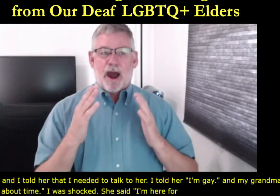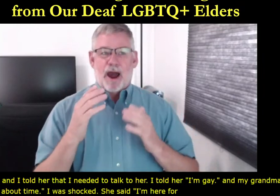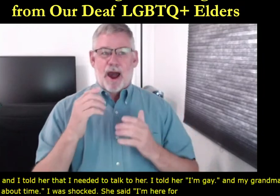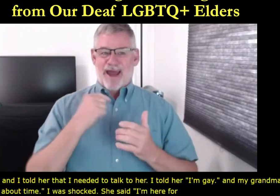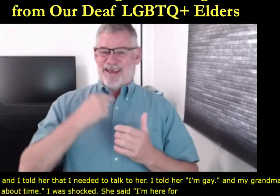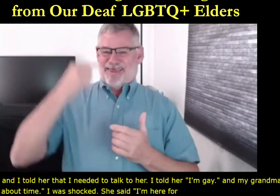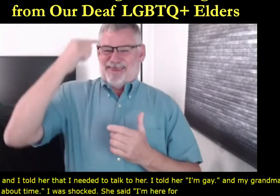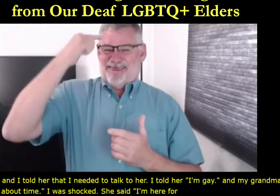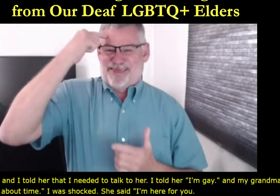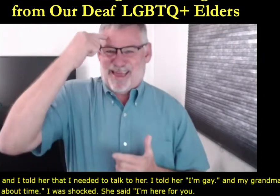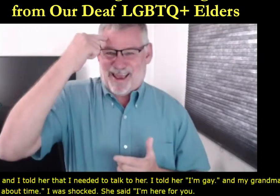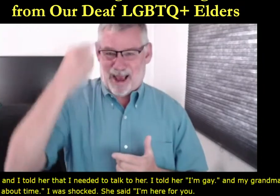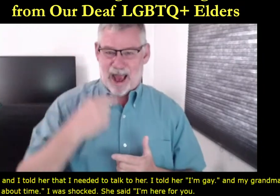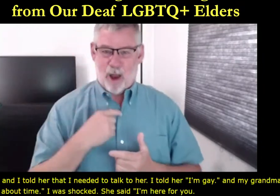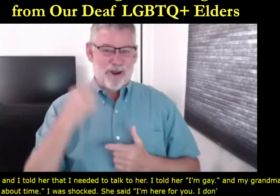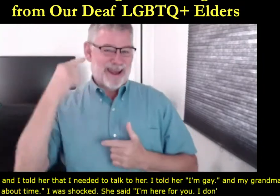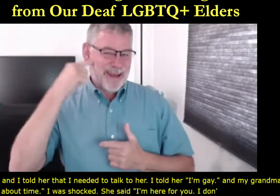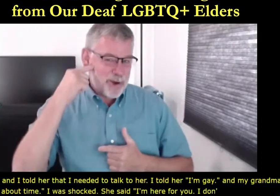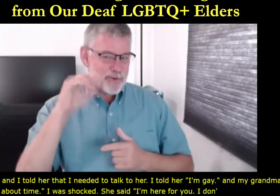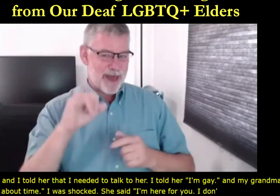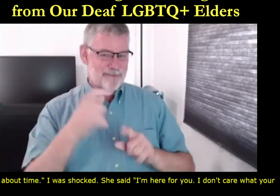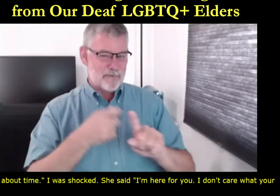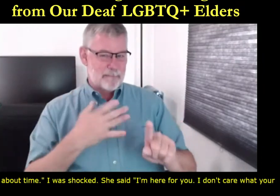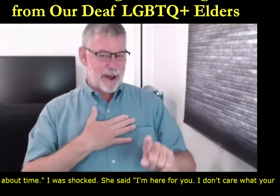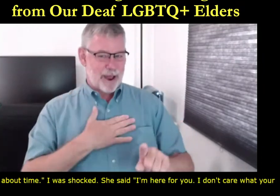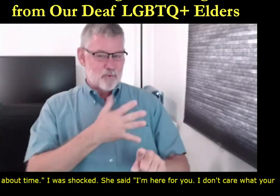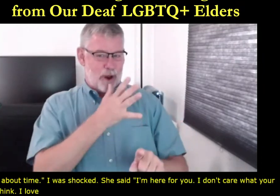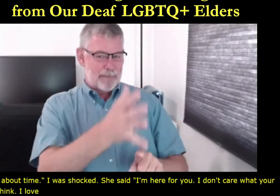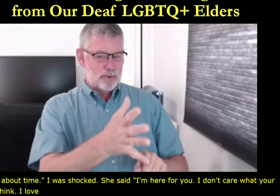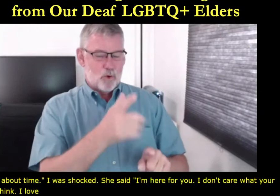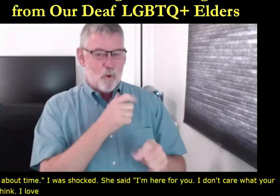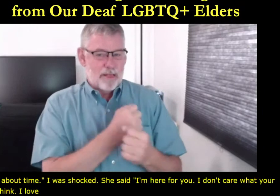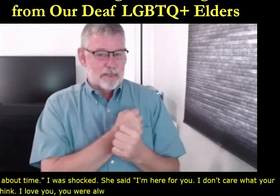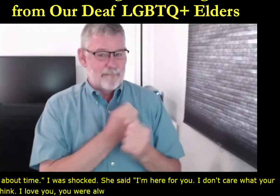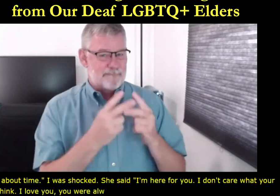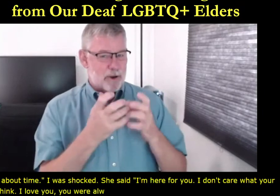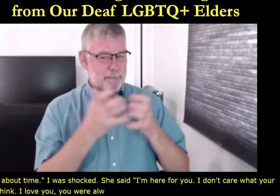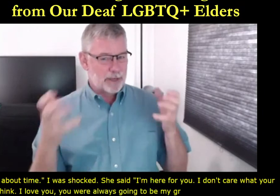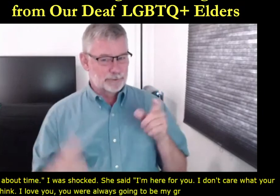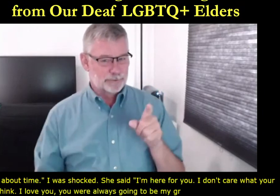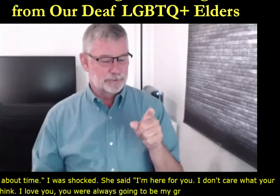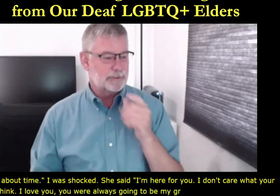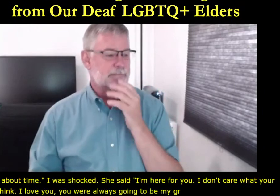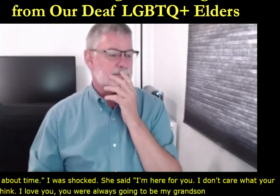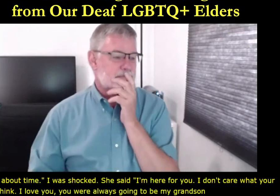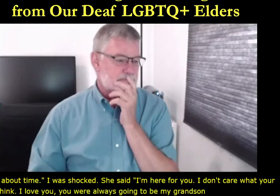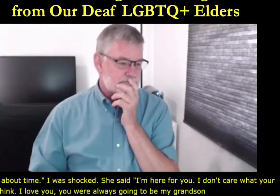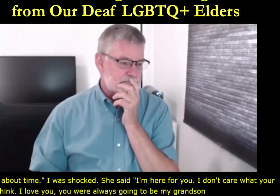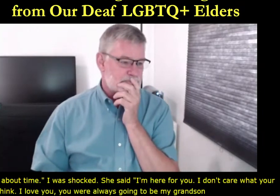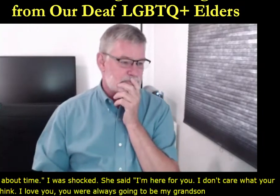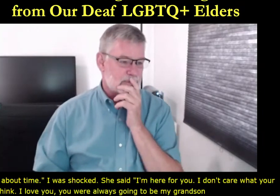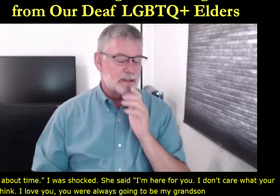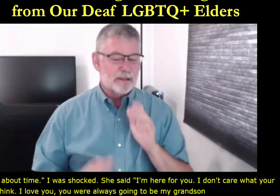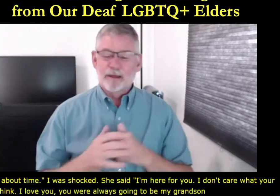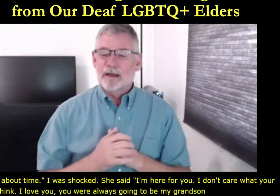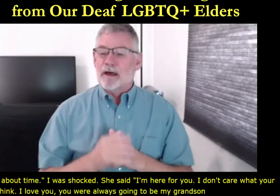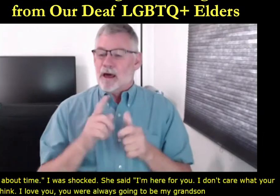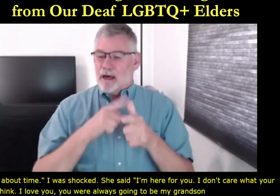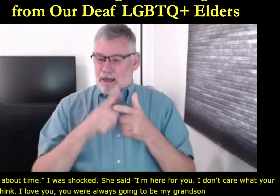all i can say is wow i didn't ever think i was going to hear that from my grandmother whom i loved very